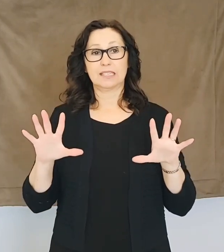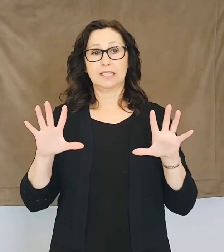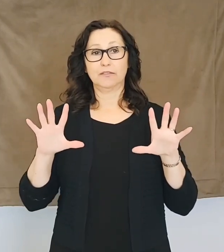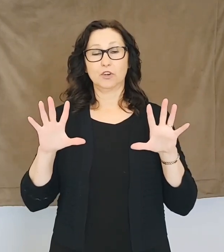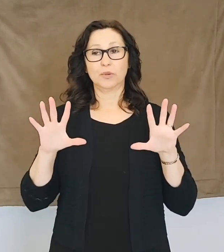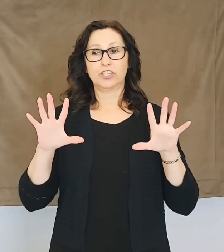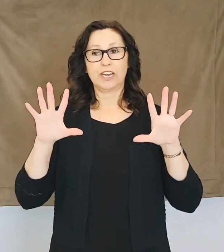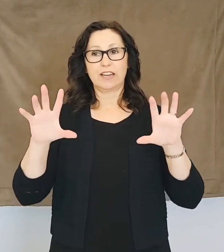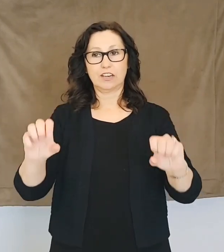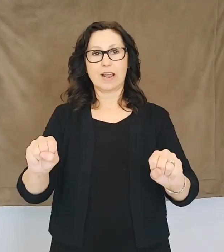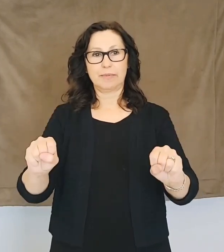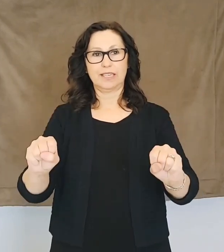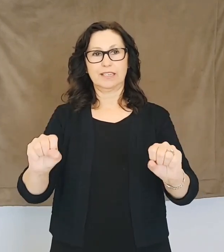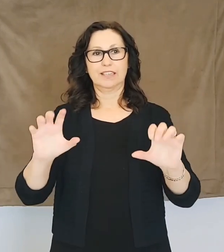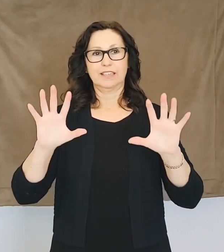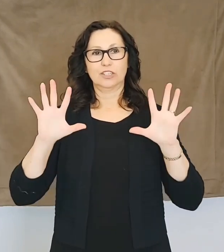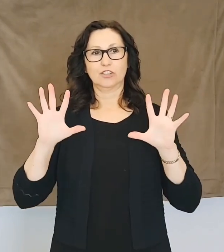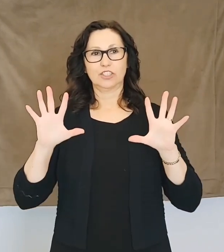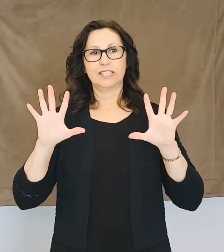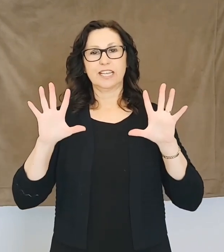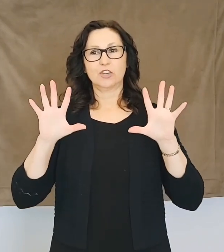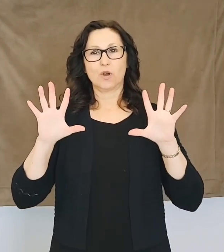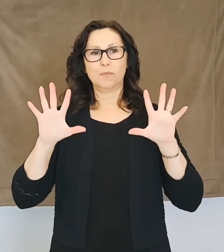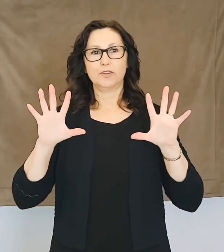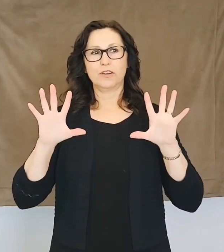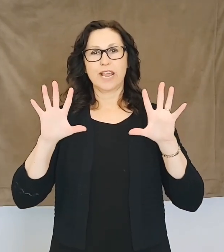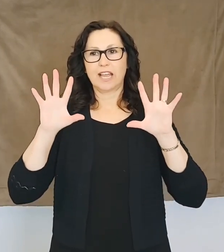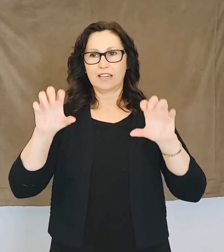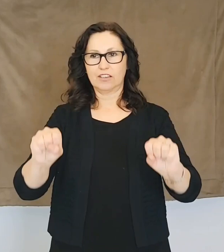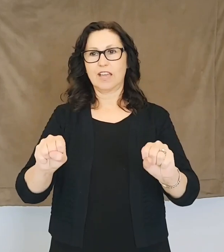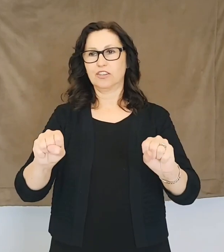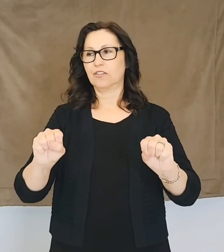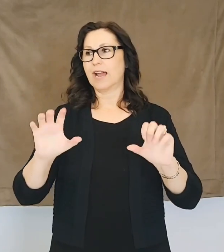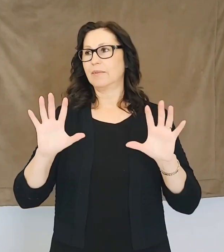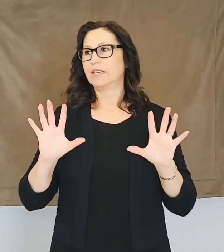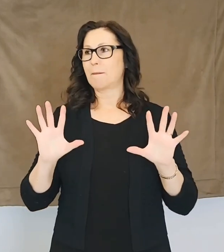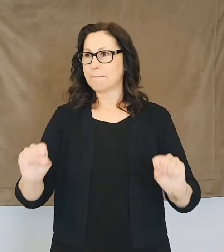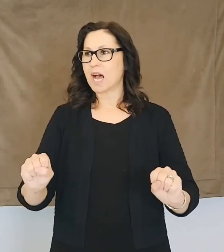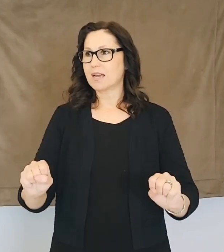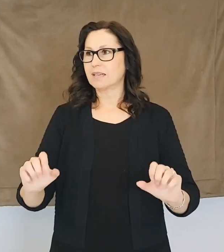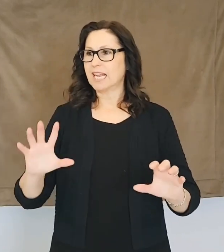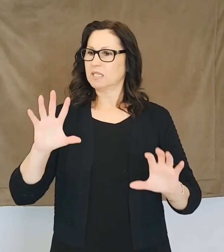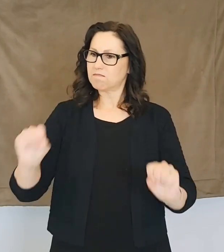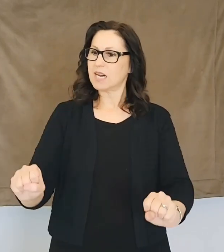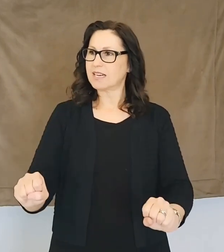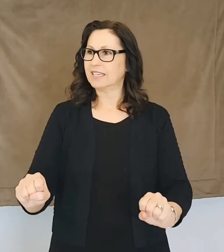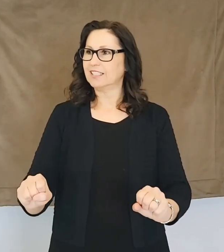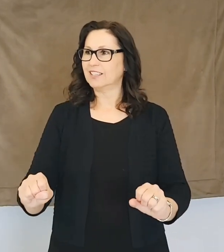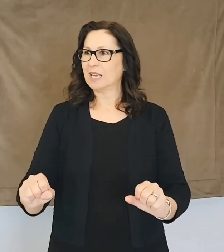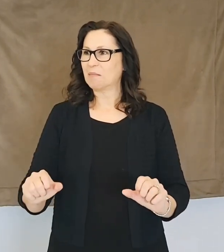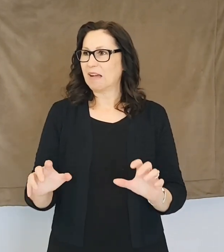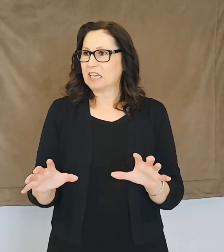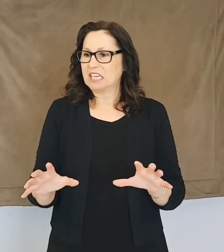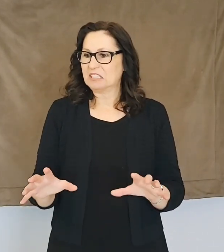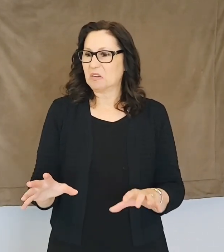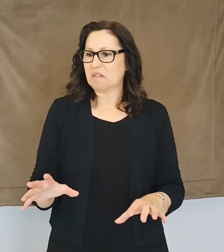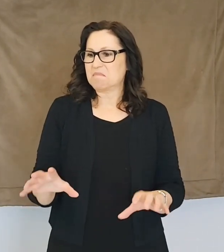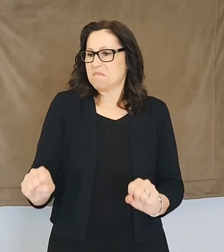when something's possessive, you're reaching out and grabbing it. So just think, you open your hand and you grab it. Mine. That's mine. Think about kids going,